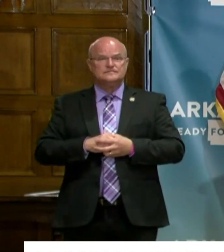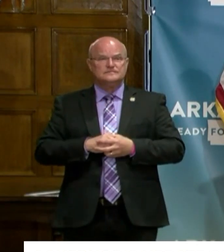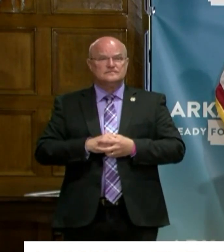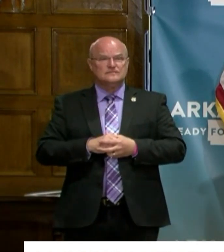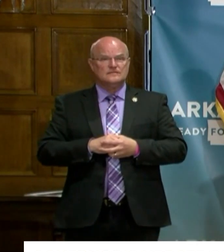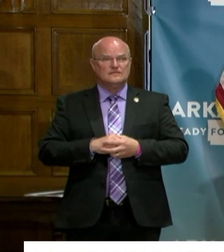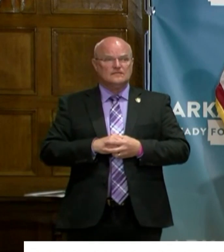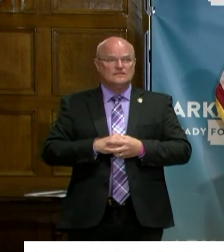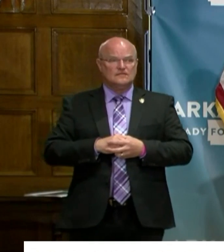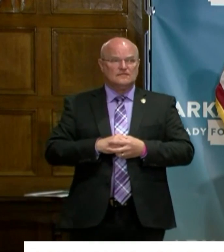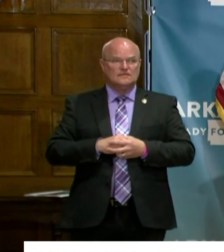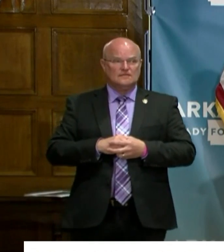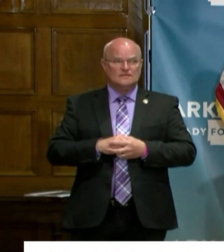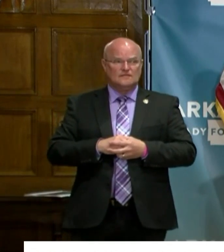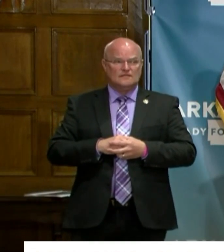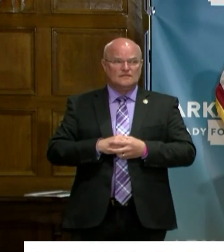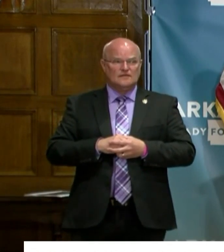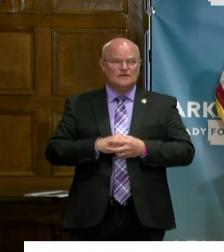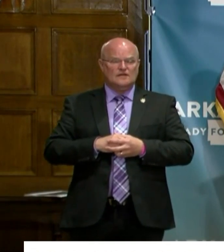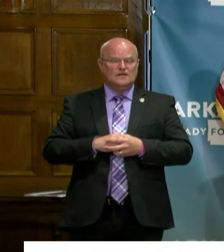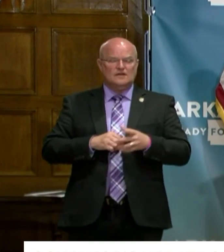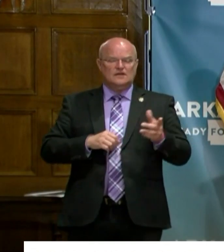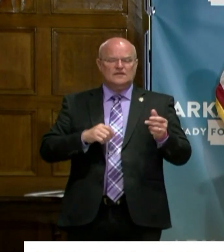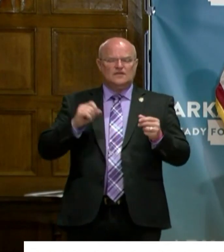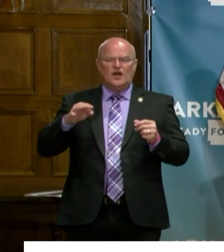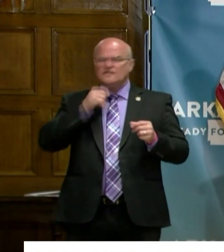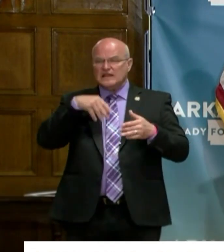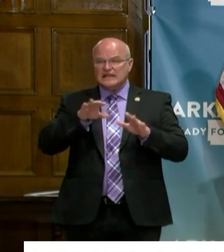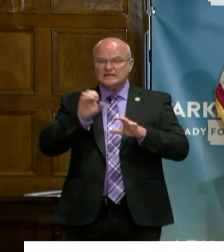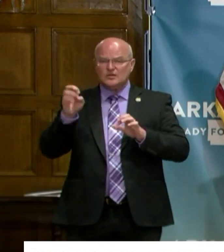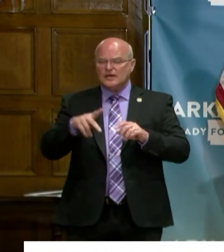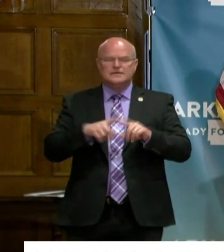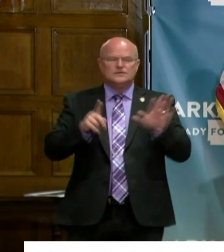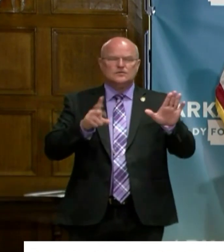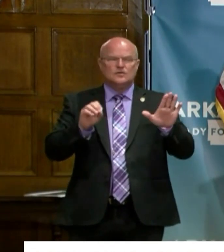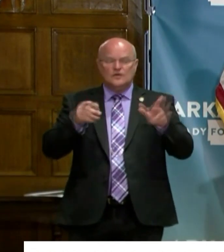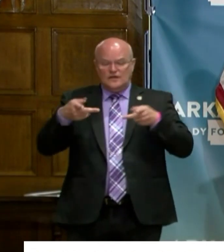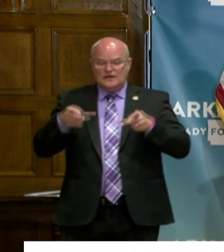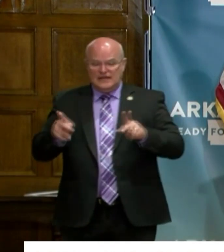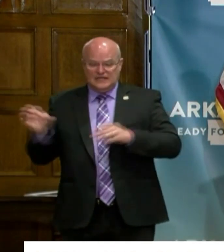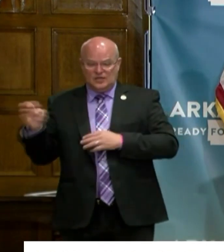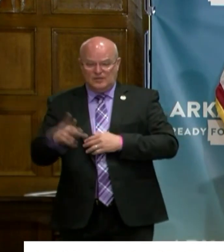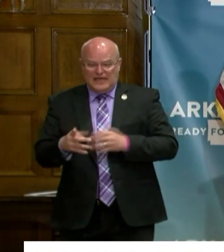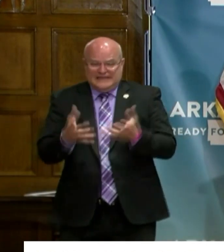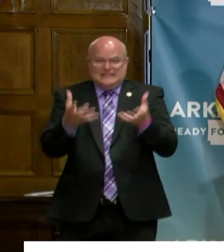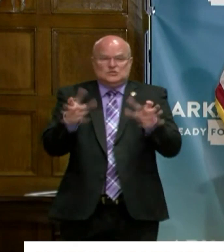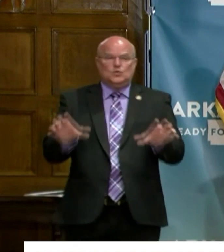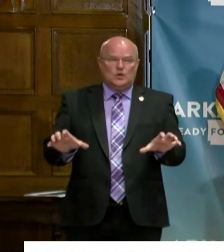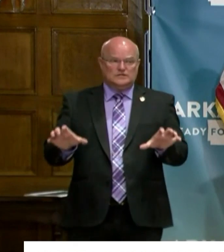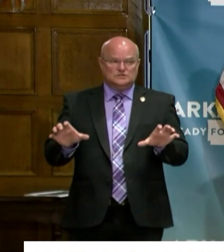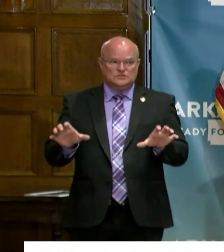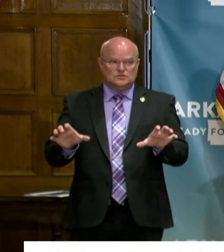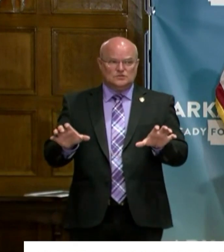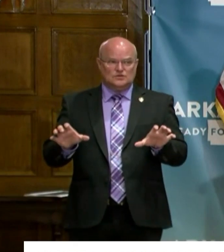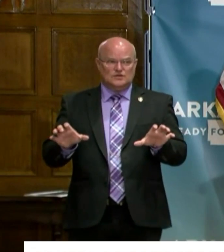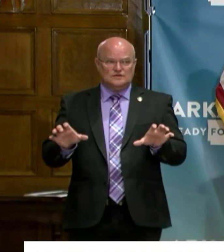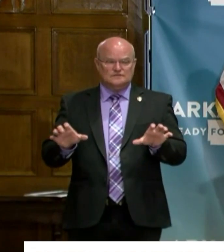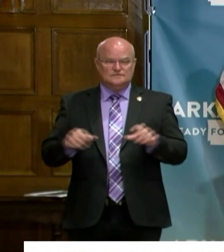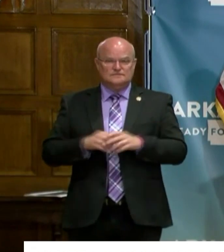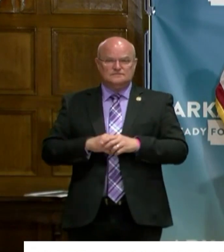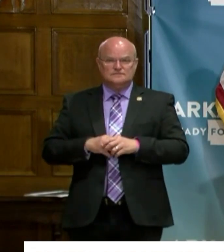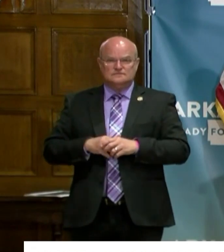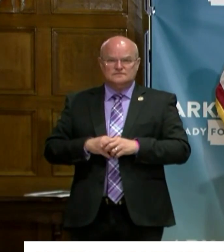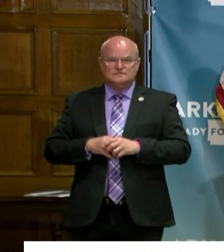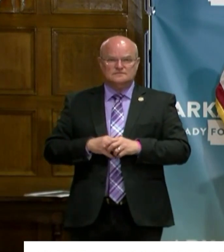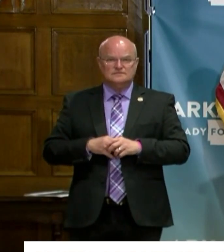If they're off and they're not allowed to go back? Well, if they are allowed to go back, but they just don't want to. Oh.